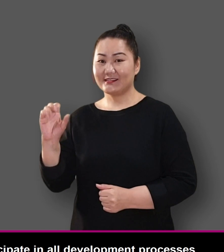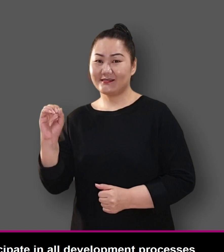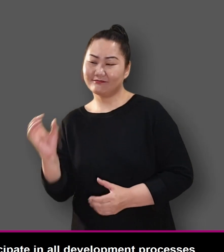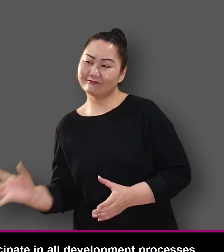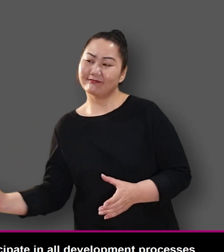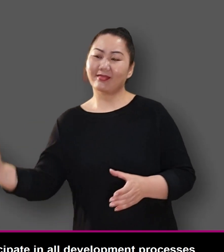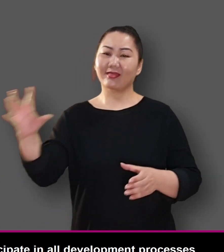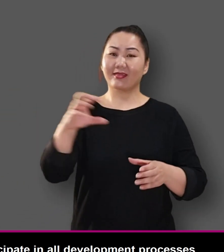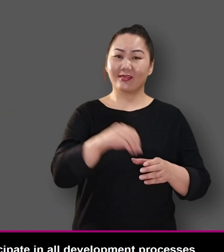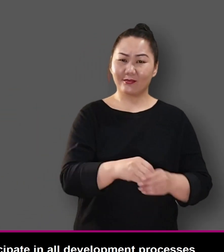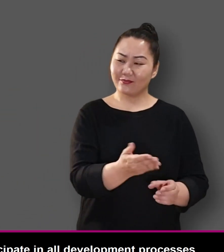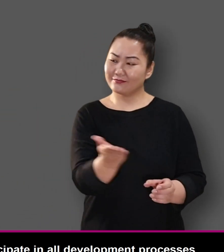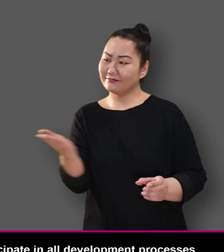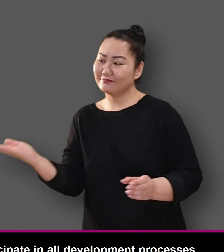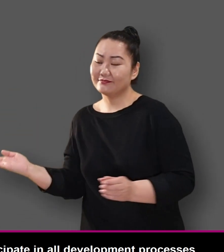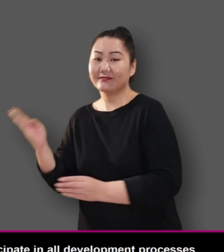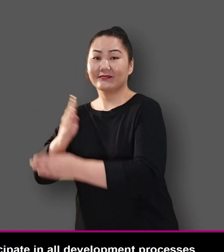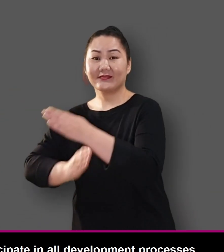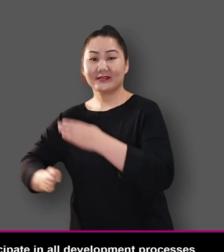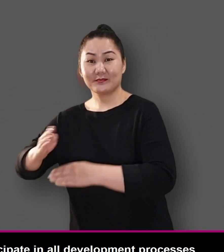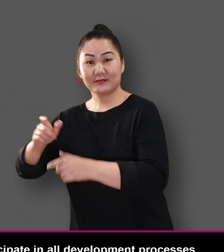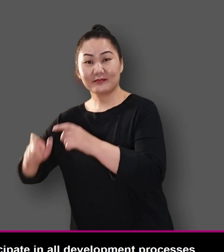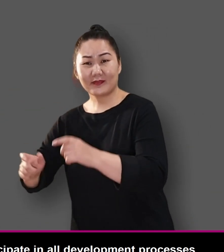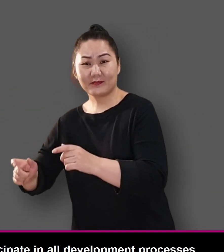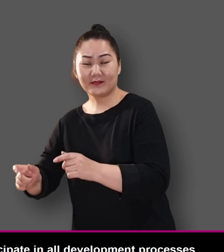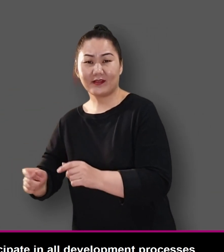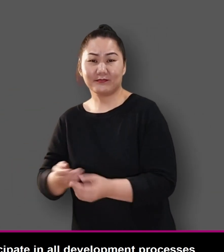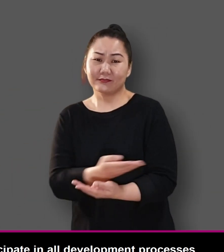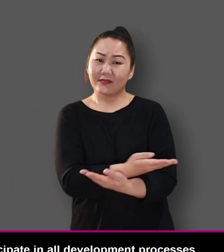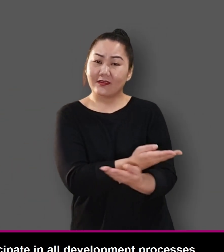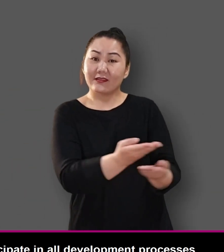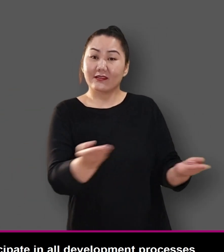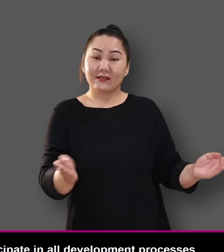persons with disabilities participate in all development processes,